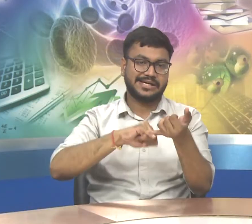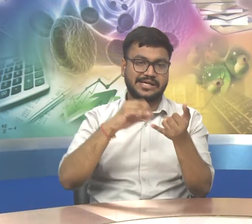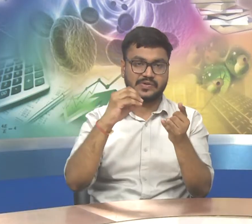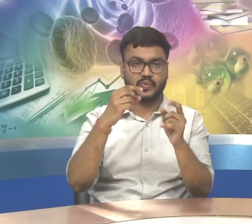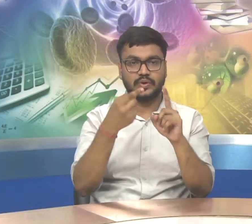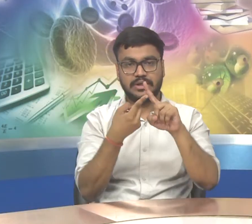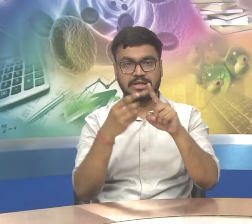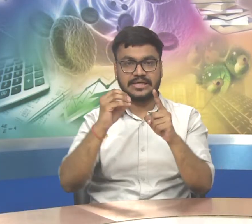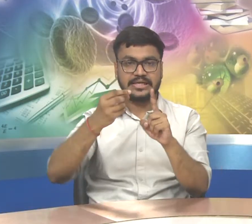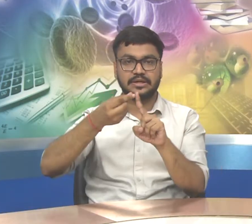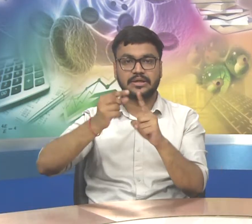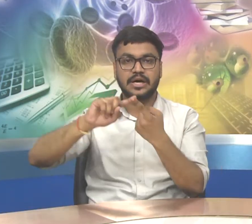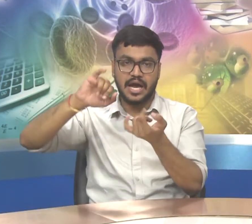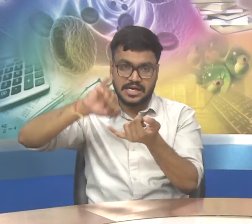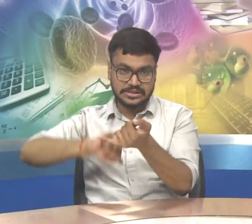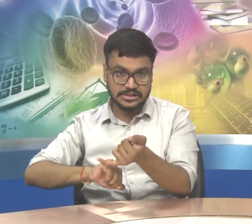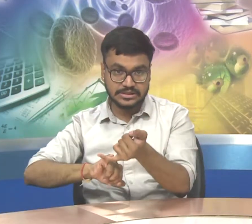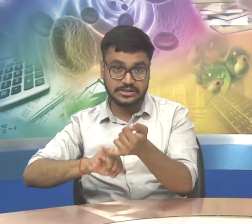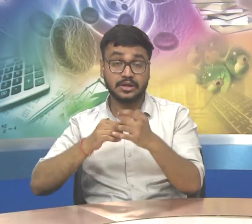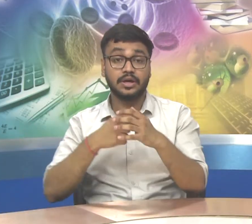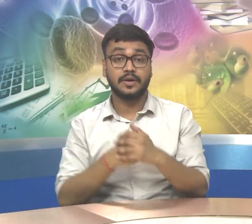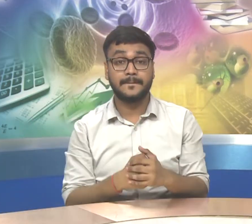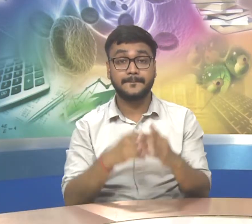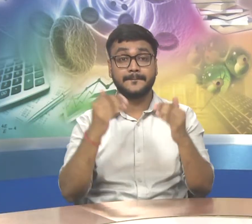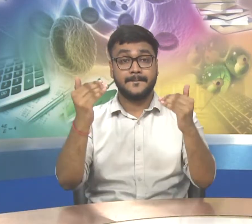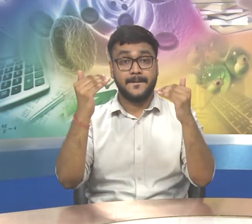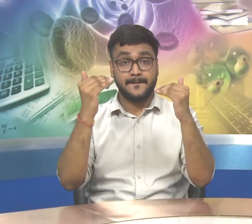They have the same number of protons,